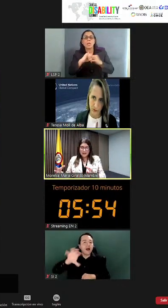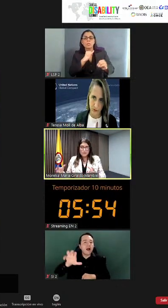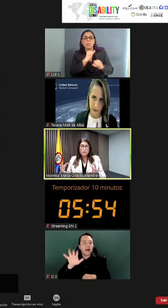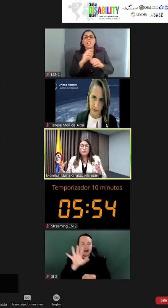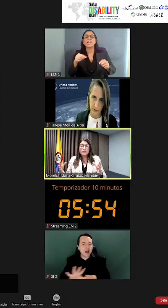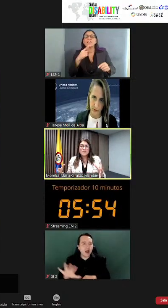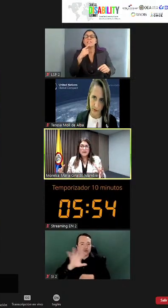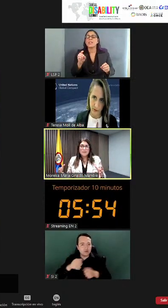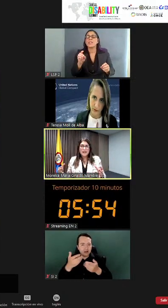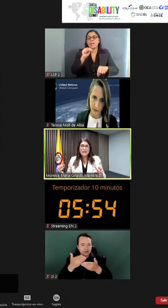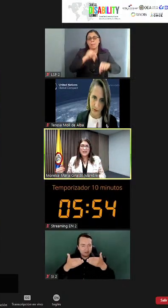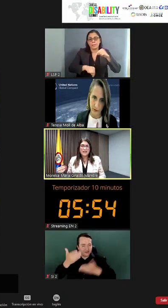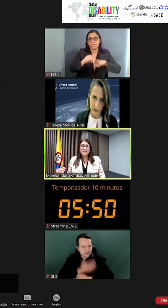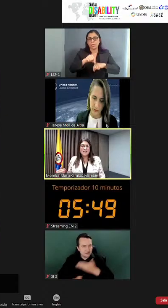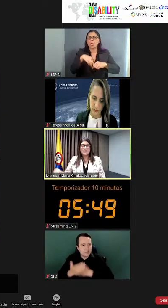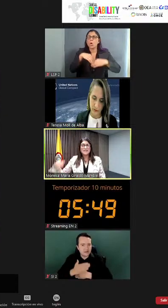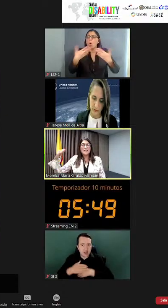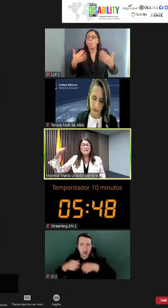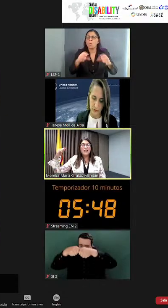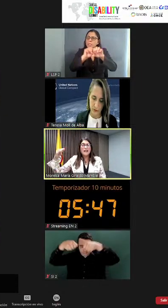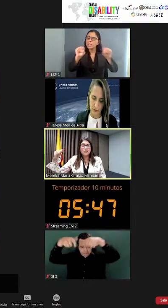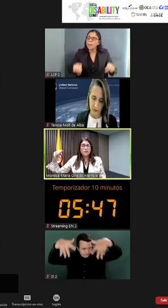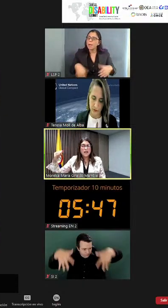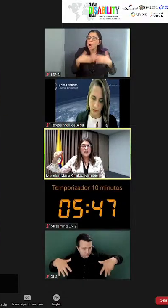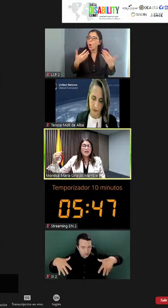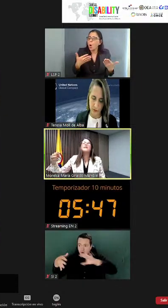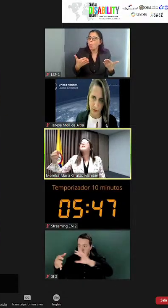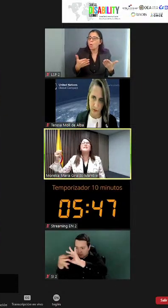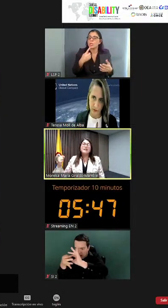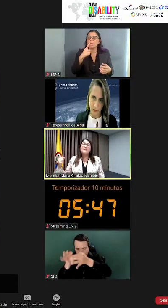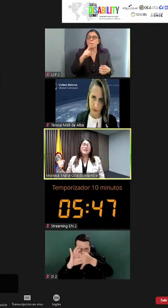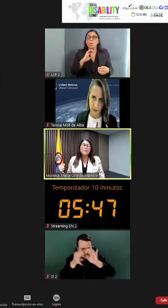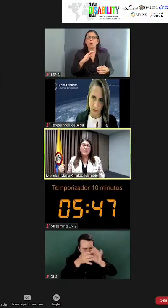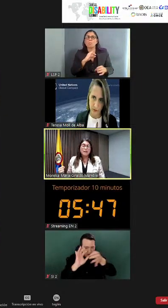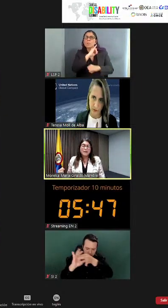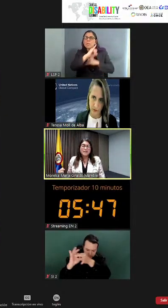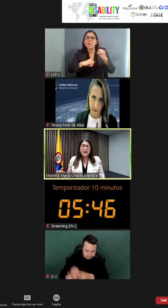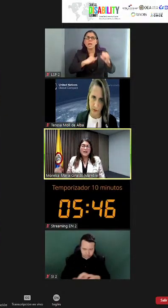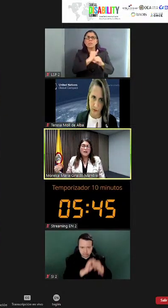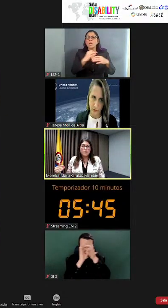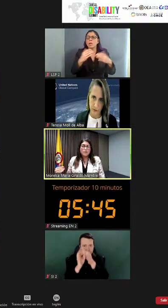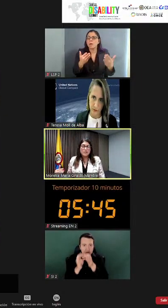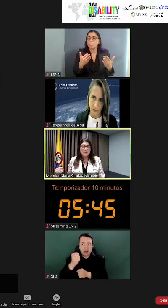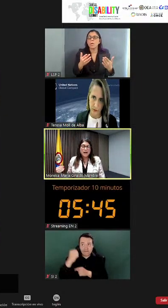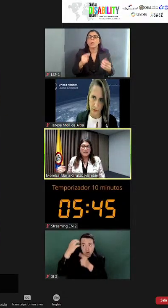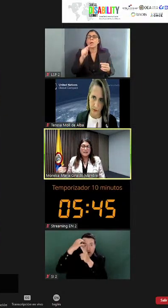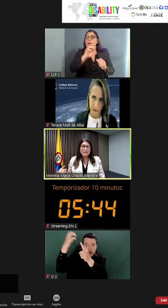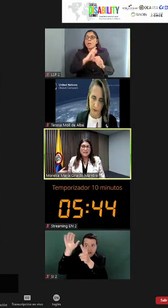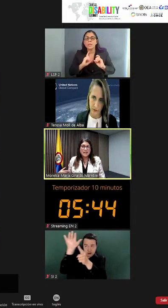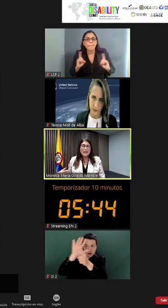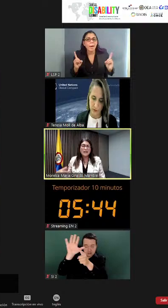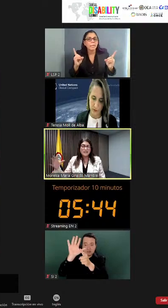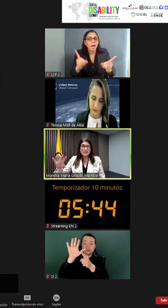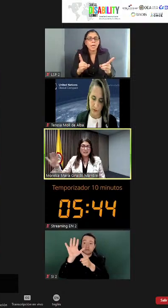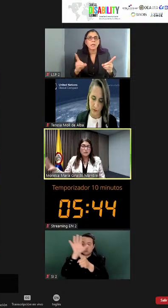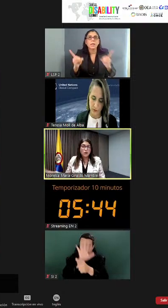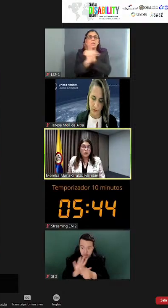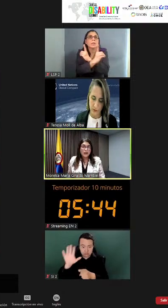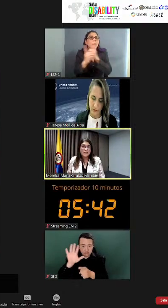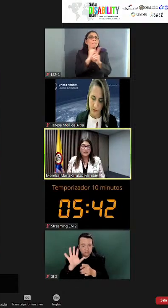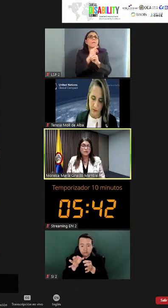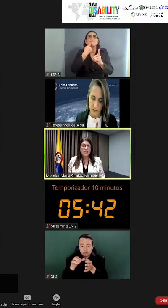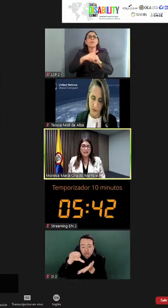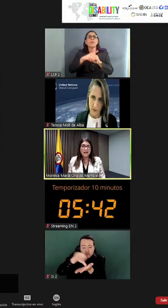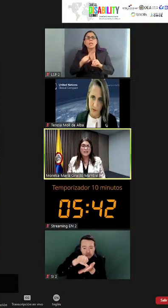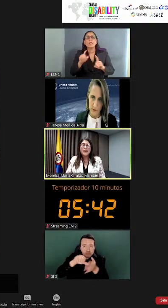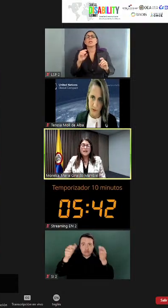and disabilities that is a system that has national bodies the department municipal